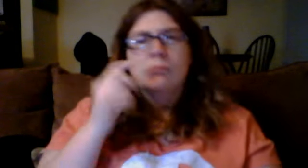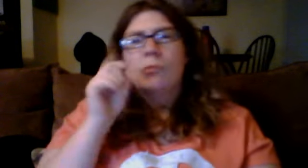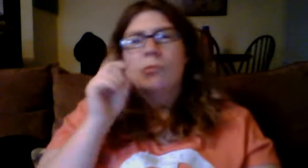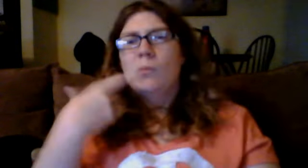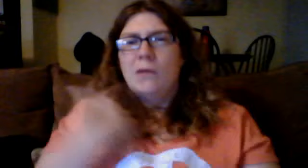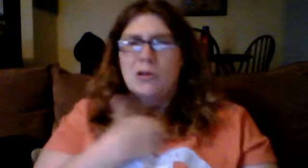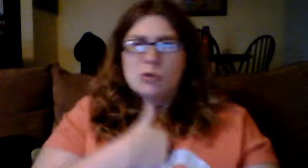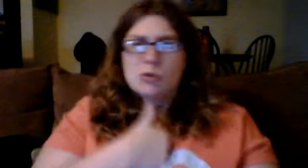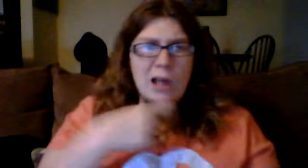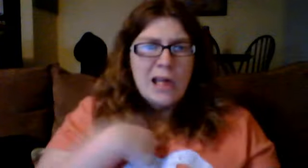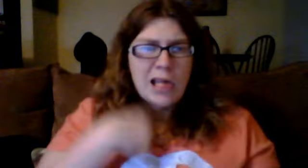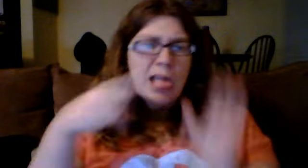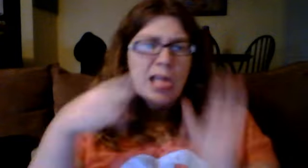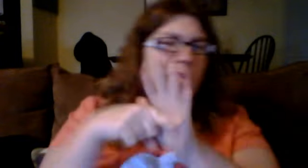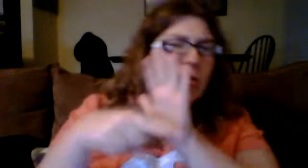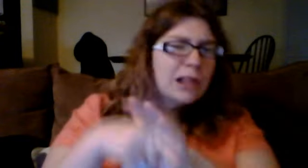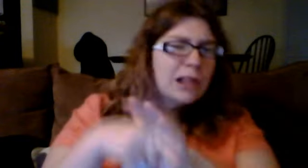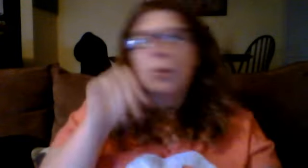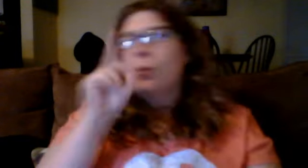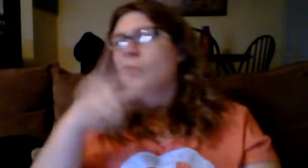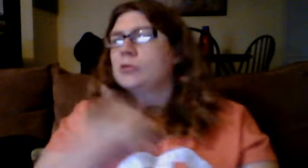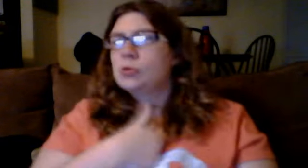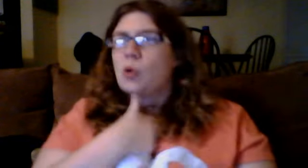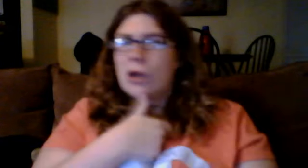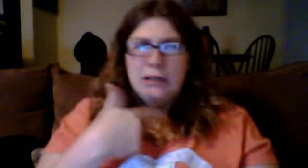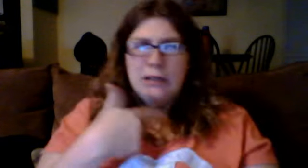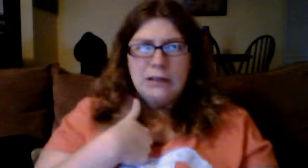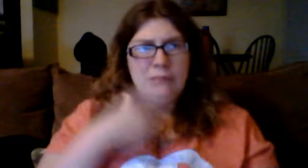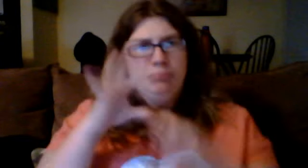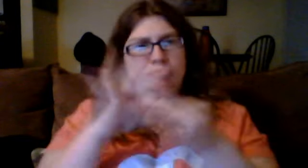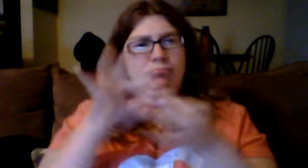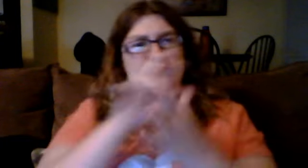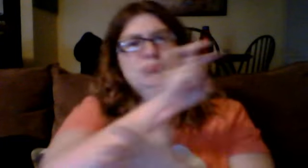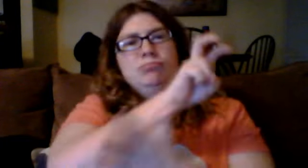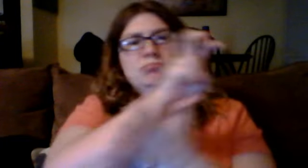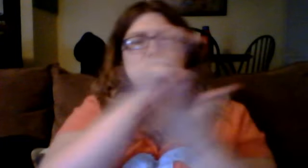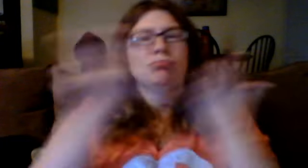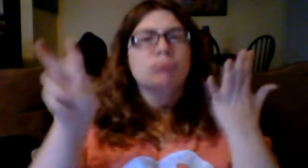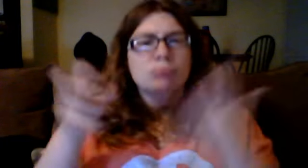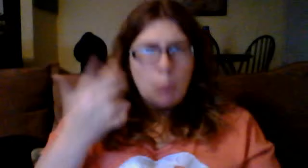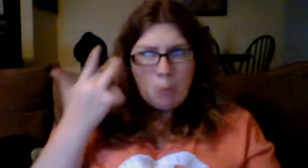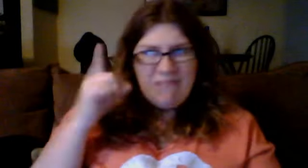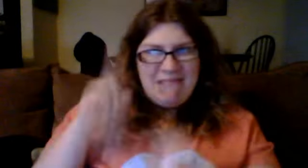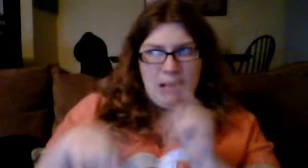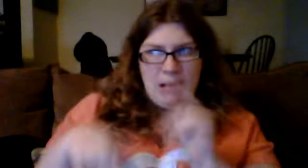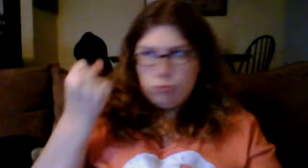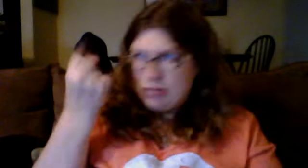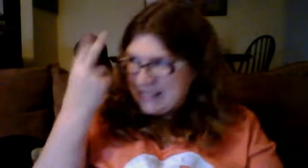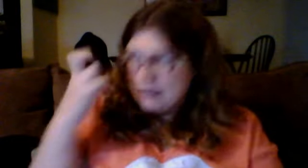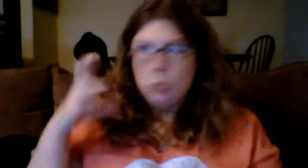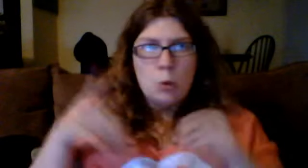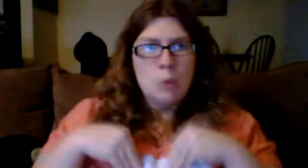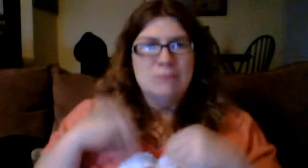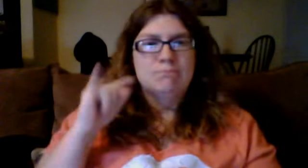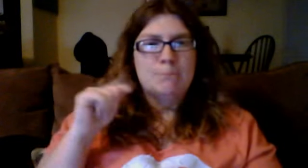You're not a member of the NLP leader. I was a special agent. I was a special bureau of investigation. And